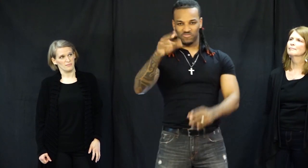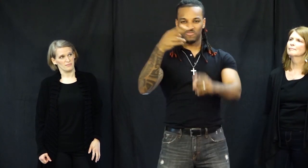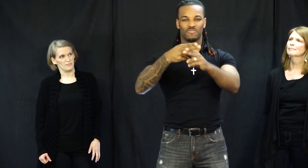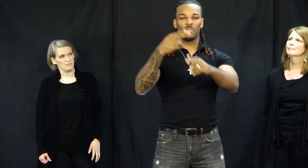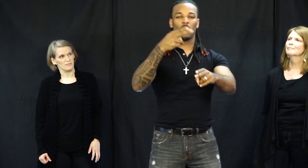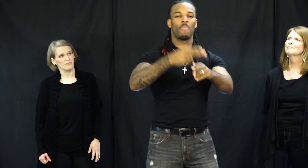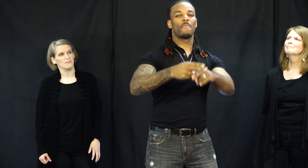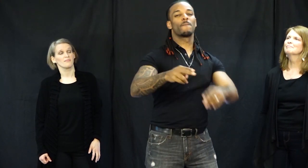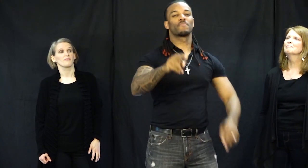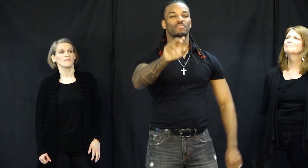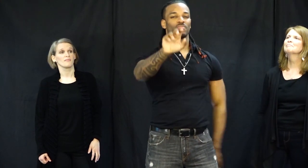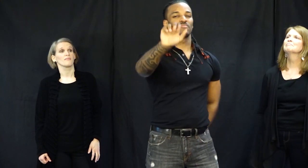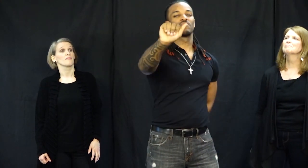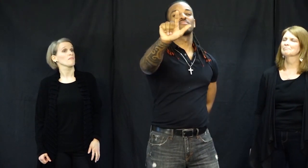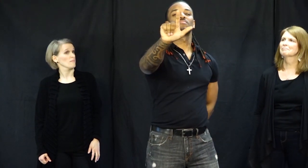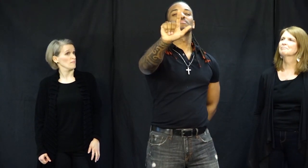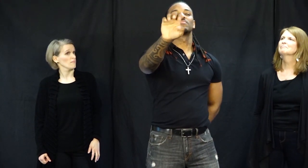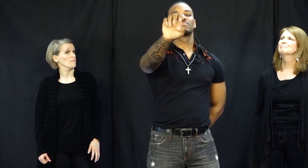me spell out the name. I am the